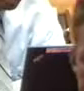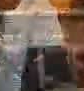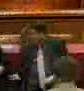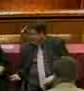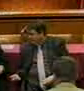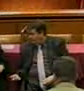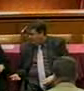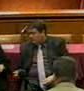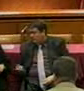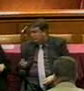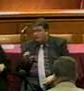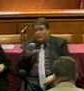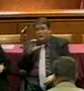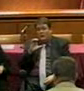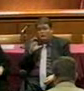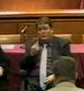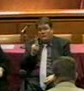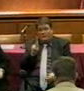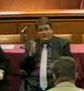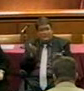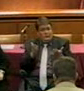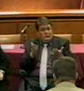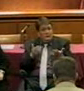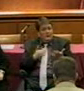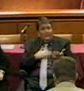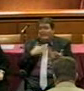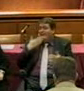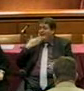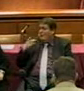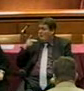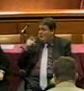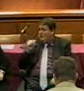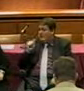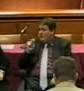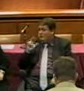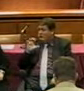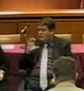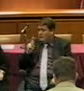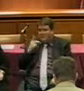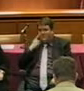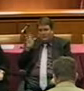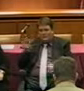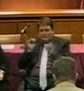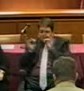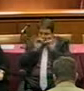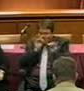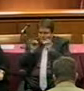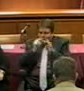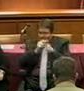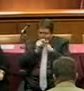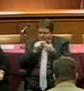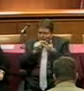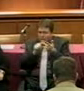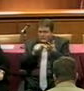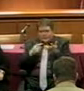This is Cheryl King. Thank you, Patrick, for that overview. It's really helpful. And